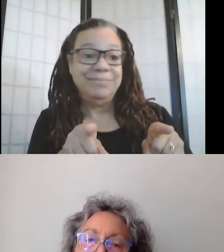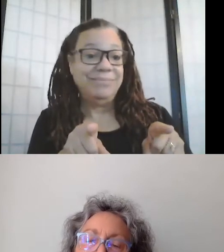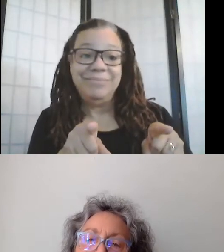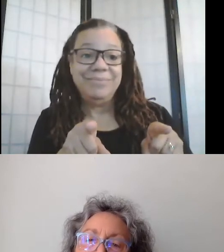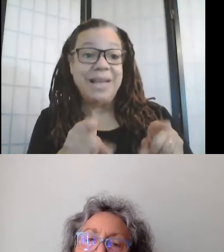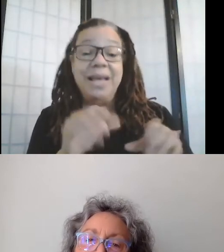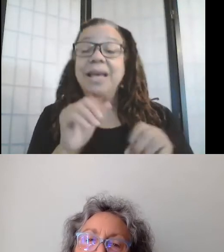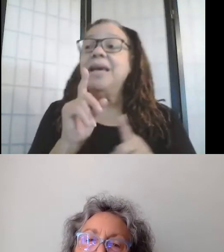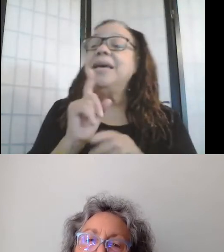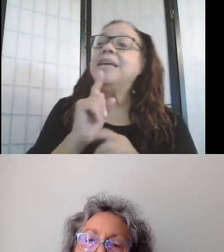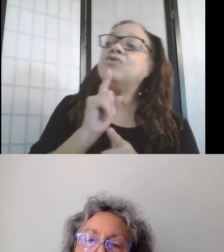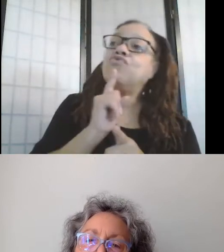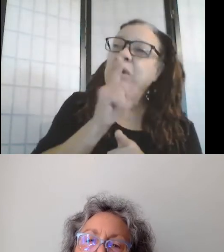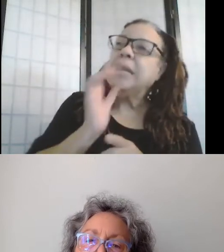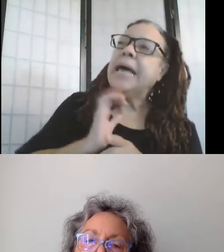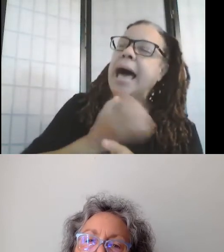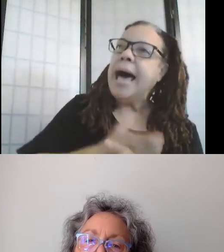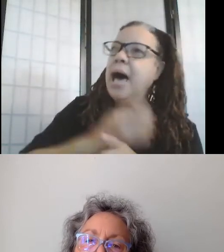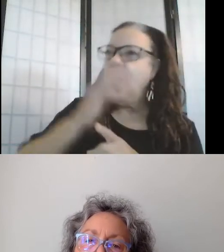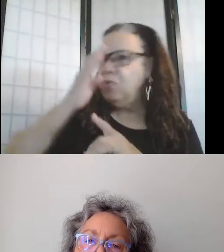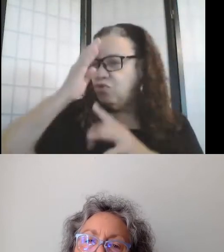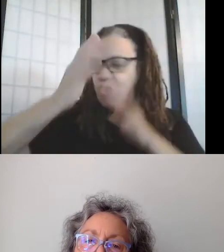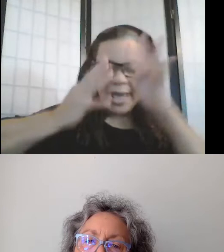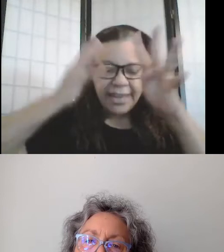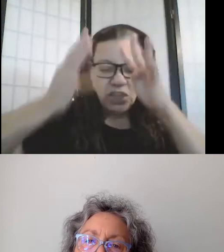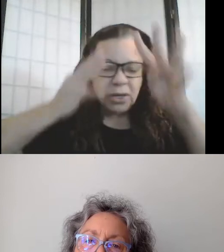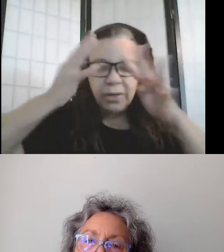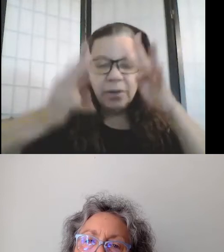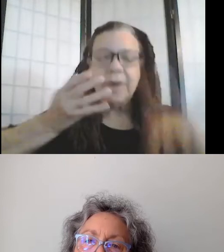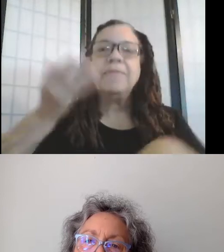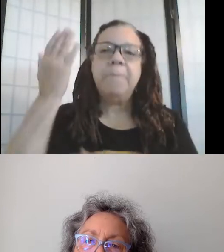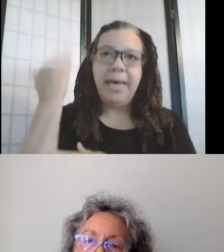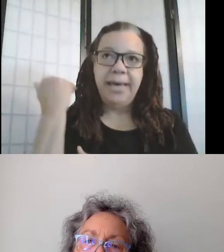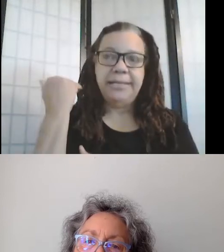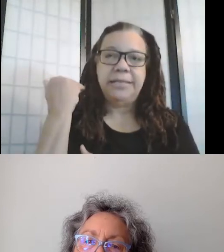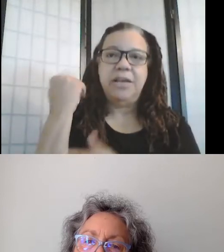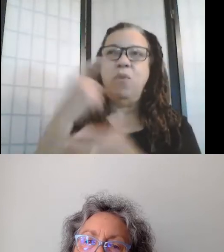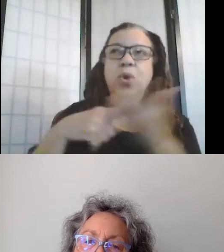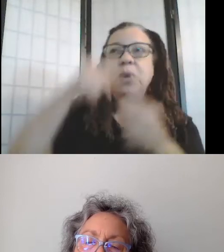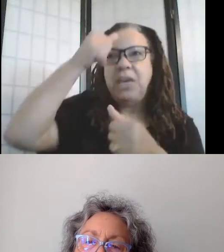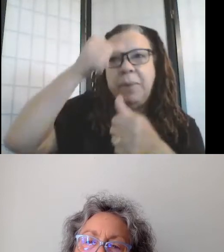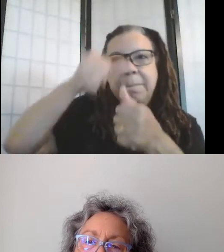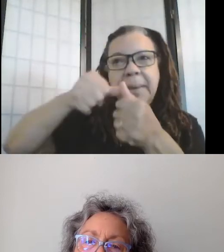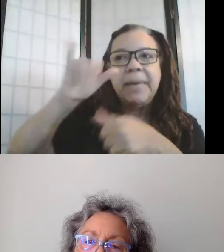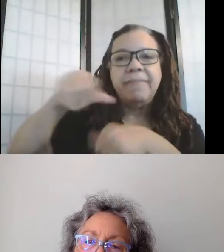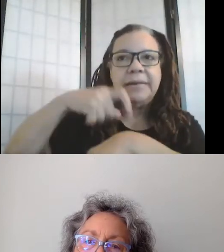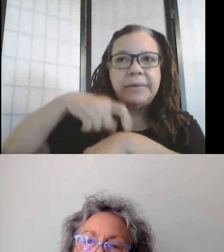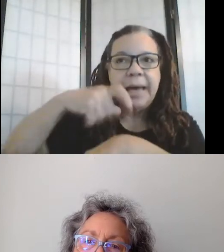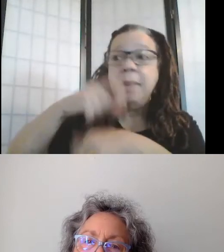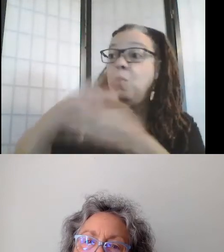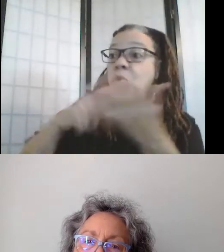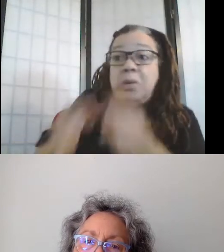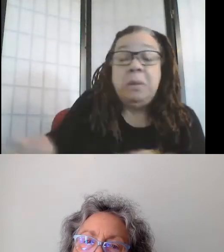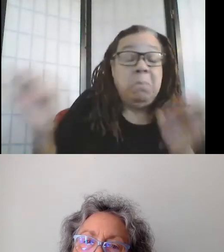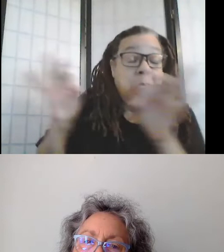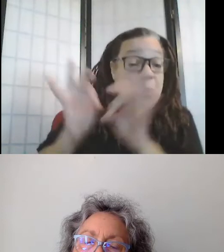it's our creation of a past based on what struck us at the time, what was important, what